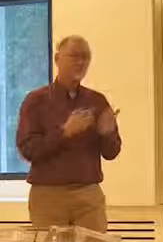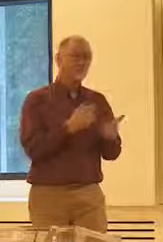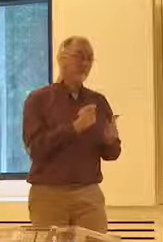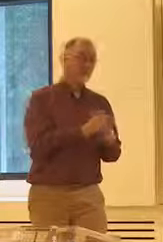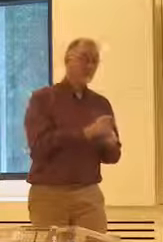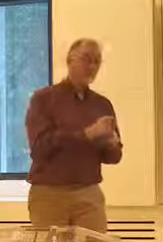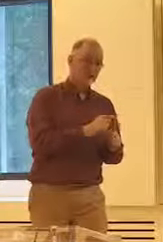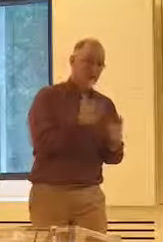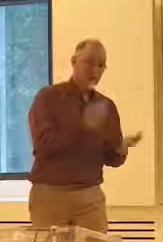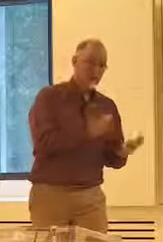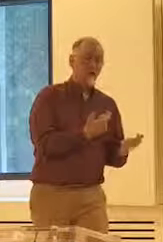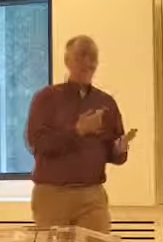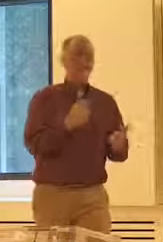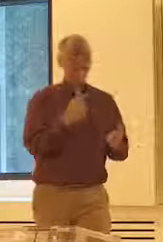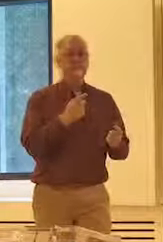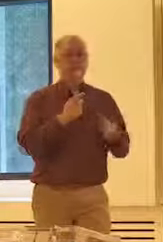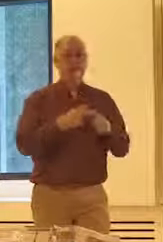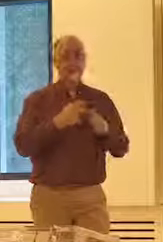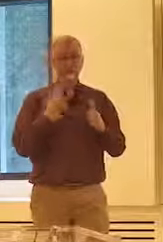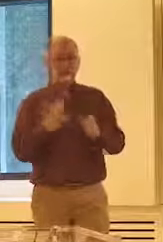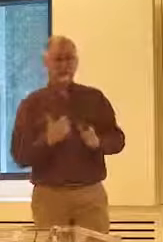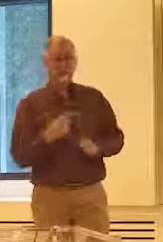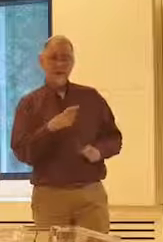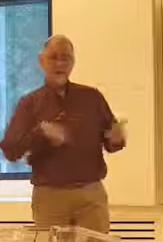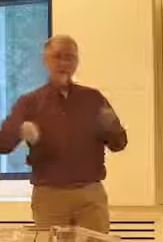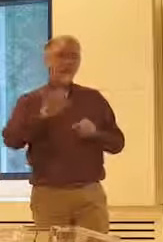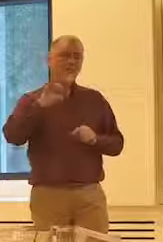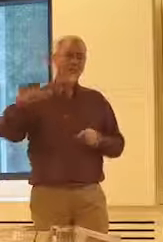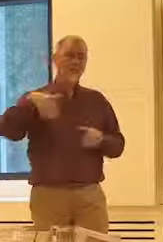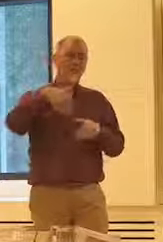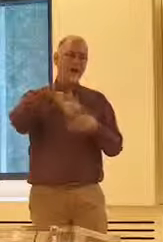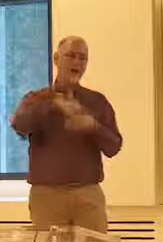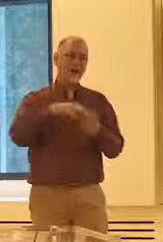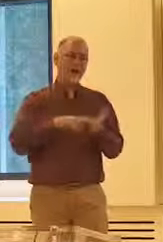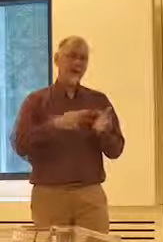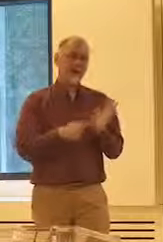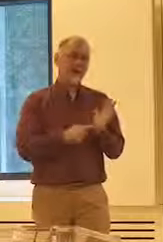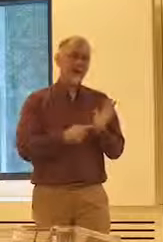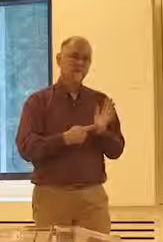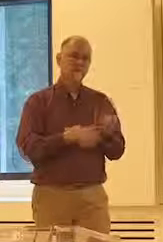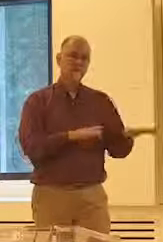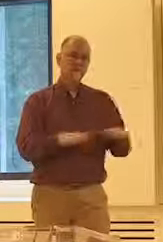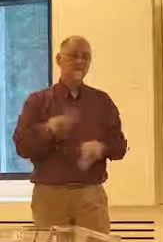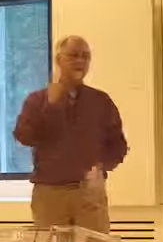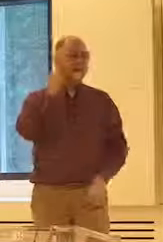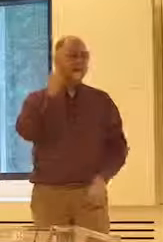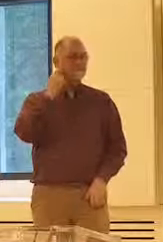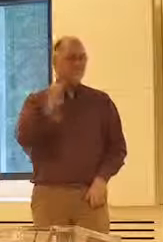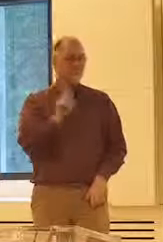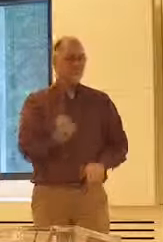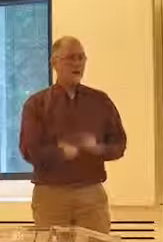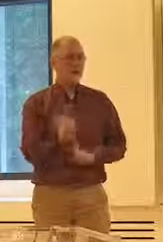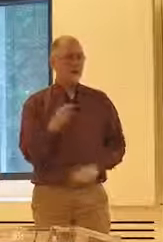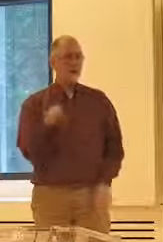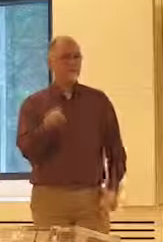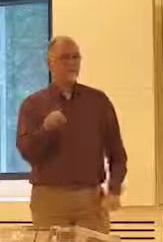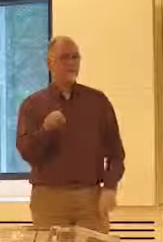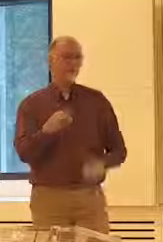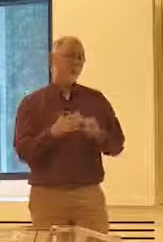all the trusts, the primary care trusts, secondary care, their internet, and to see what happens